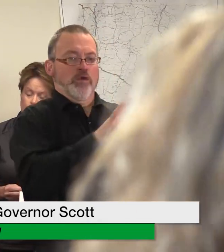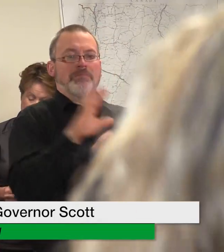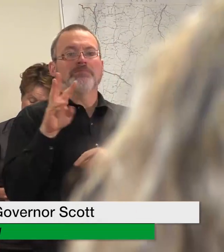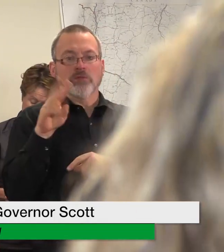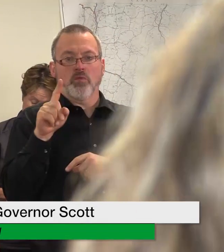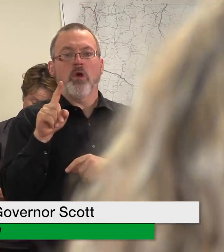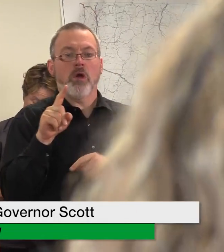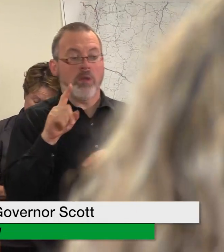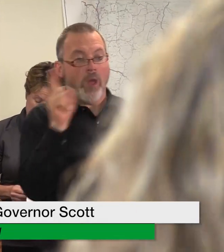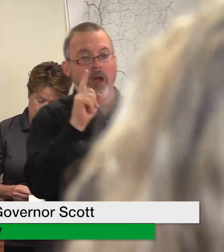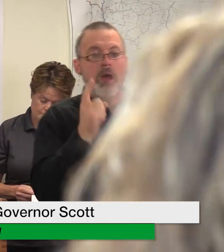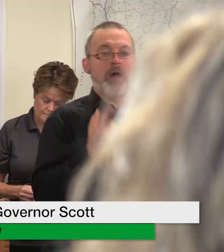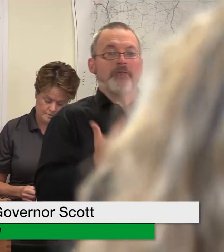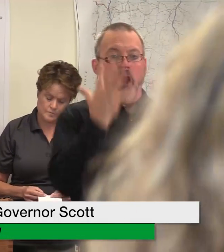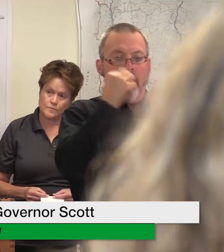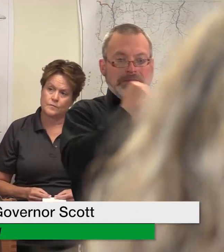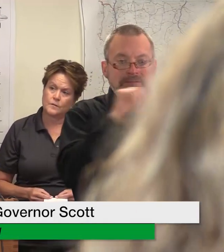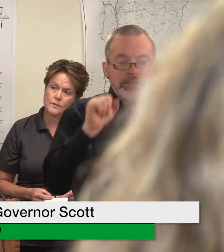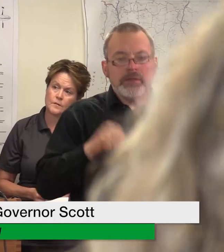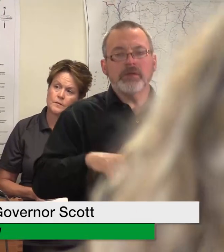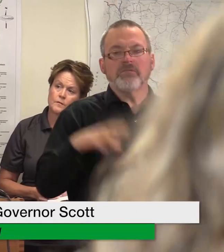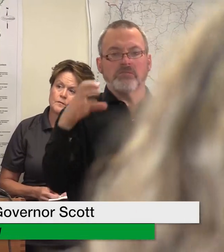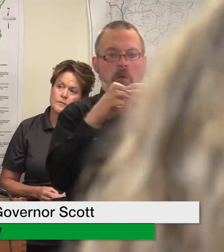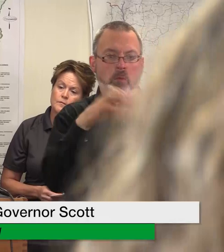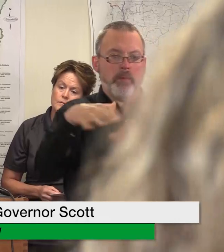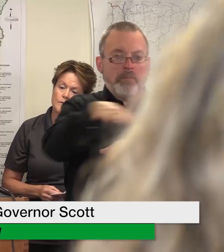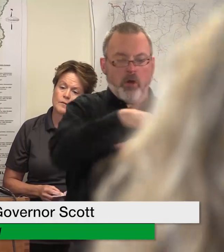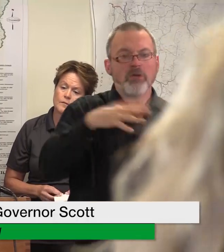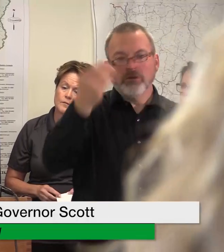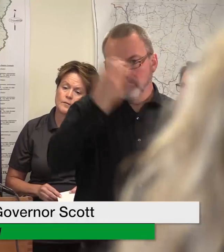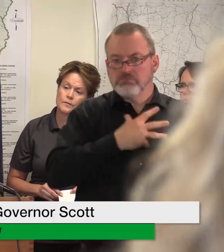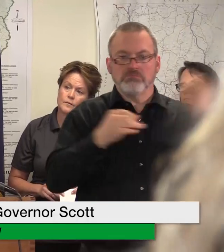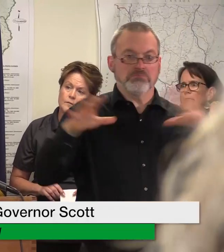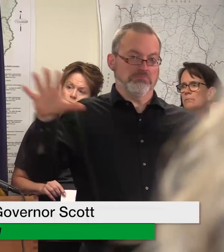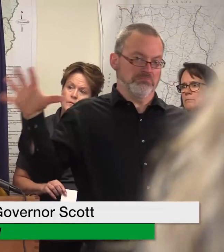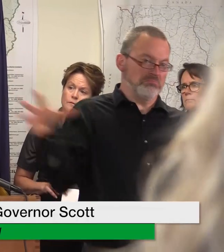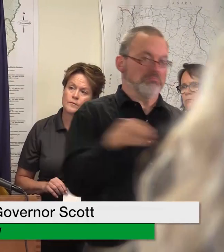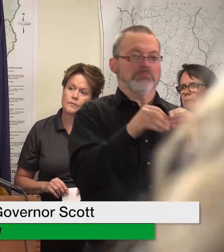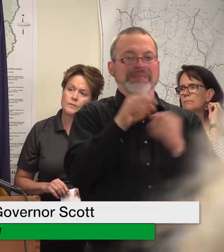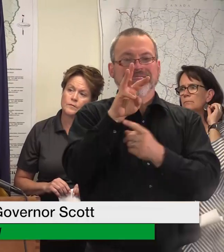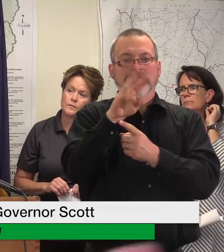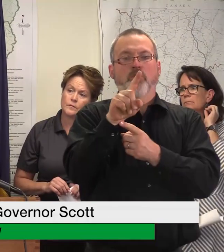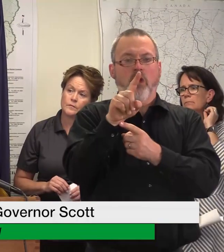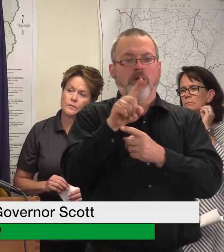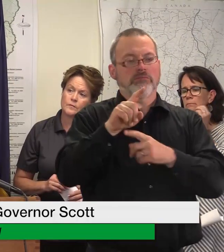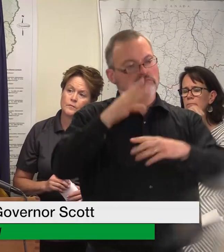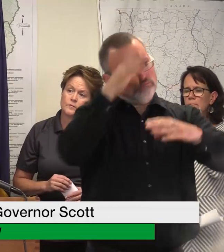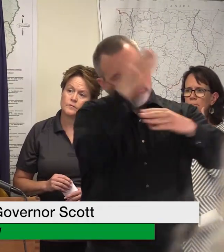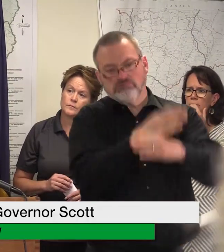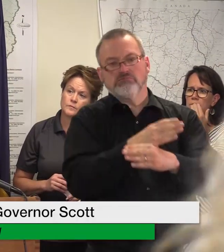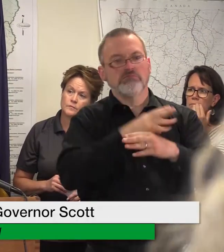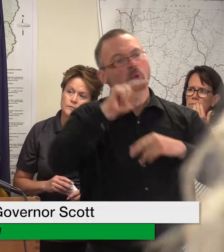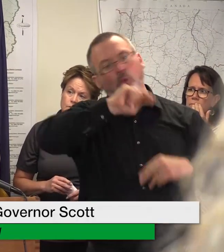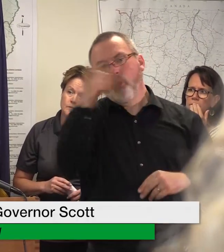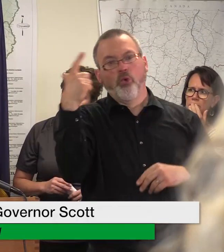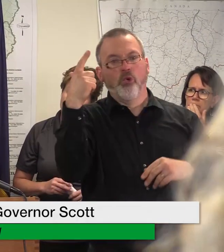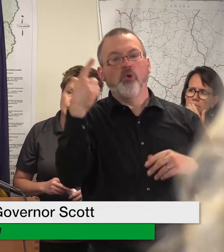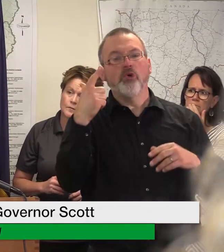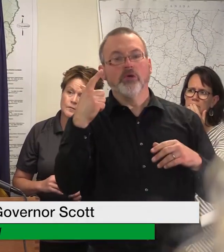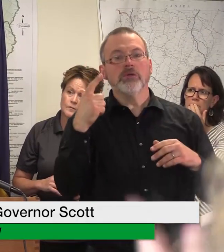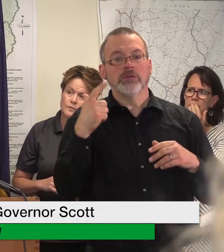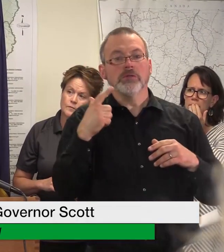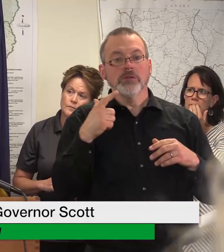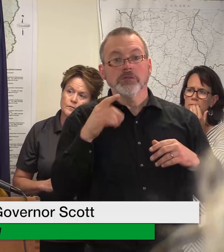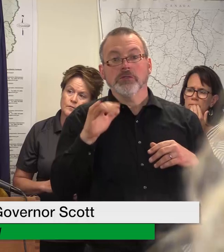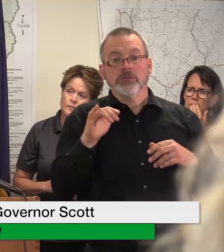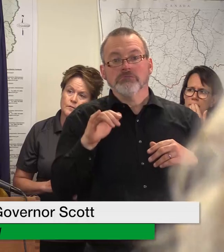safety and mobile home park owners of homes that have been deemed uninhabitable. All 61 of those, I